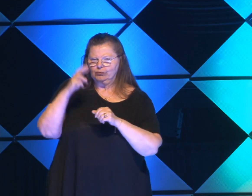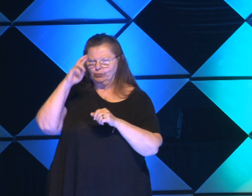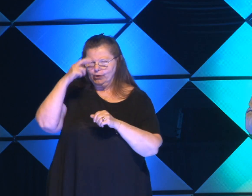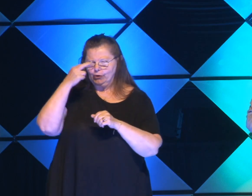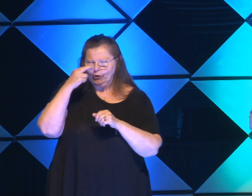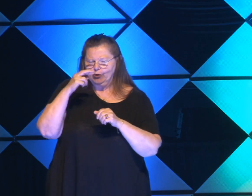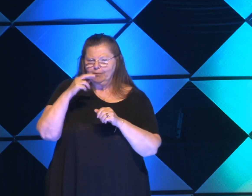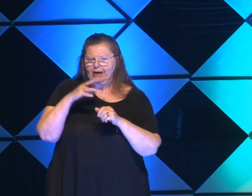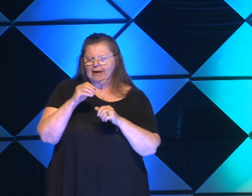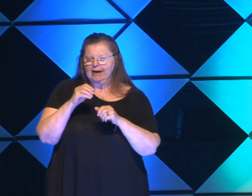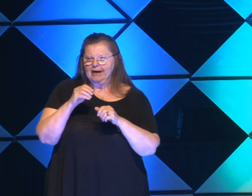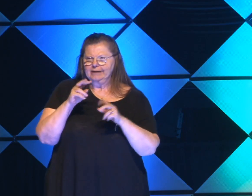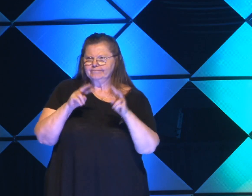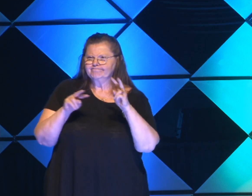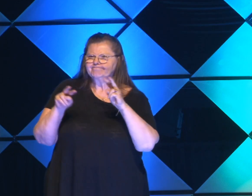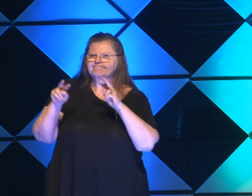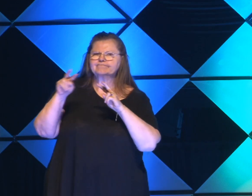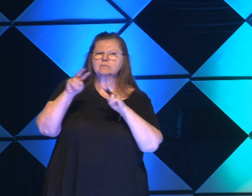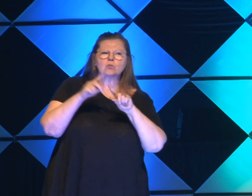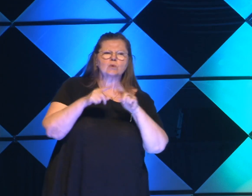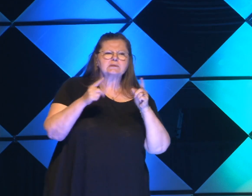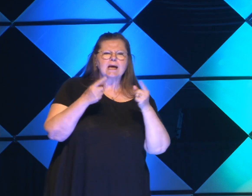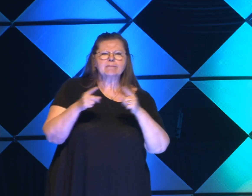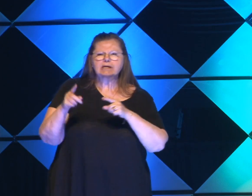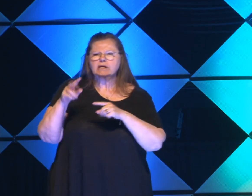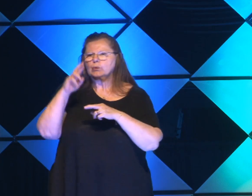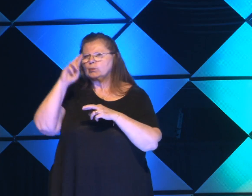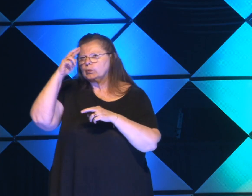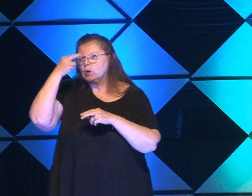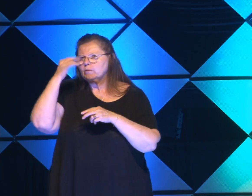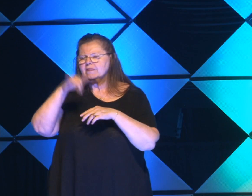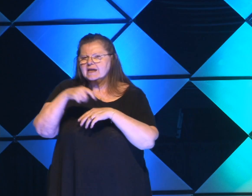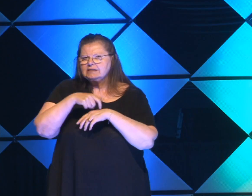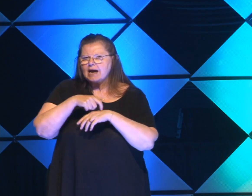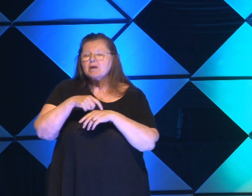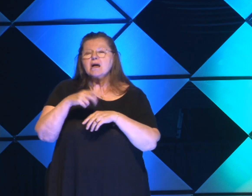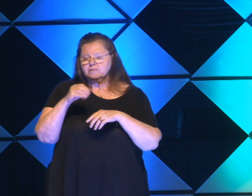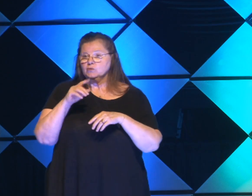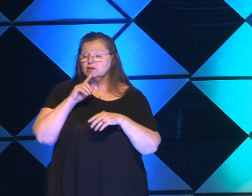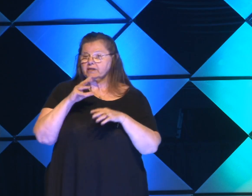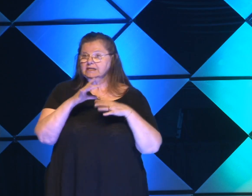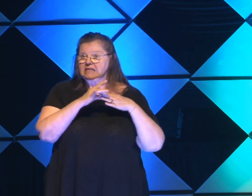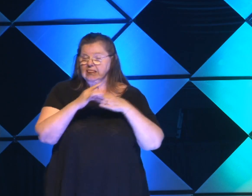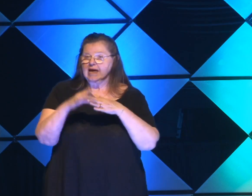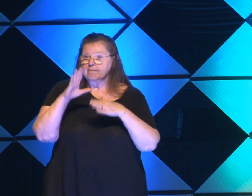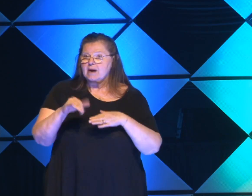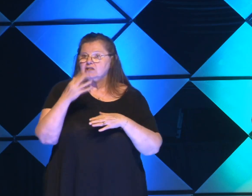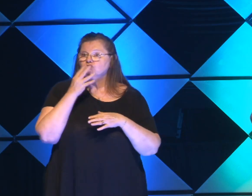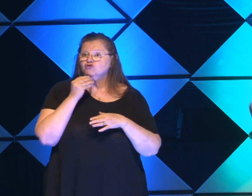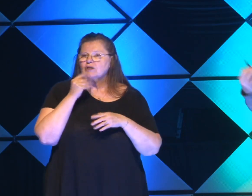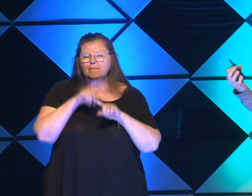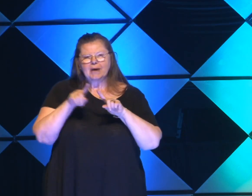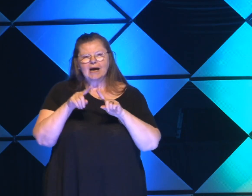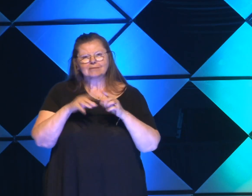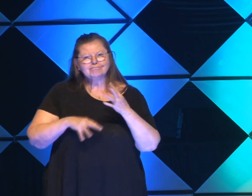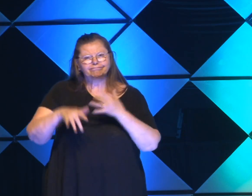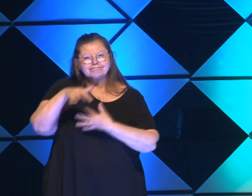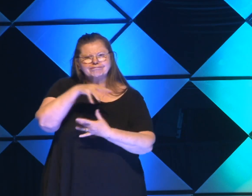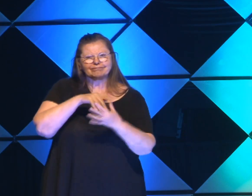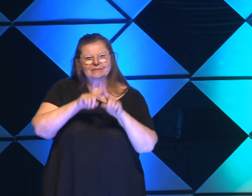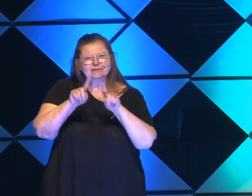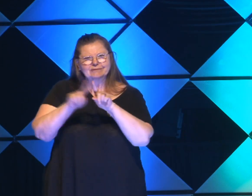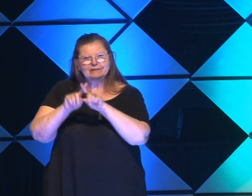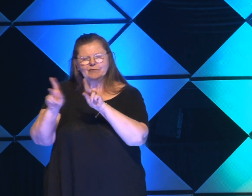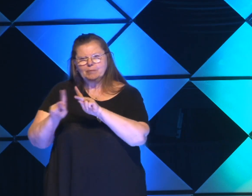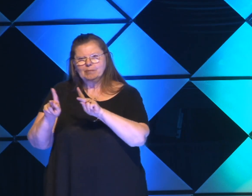shaped. The audience seems to be influenced obviously by the Jewish faith, but it's a mixed audience. Jews and Gentiles